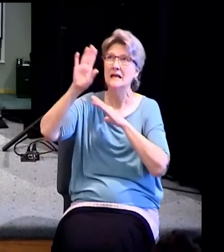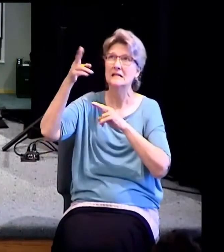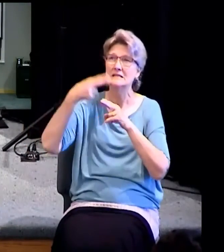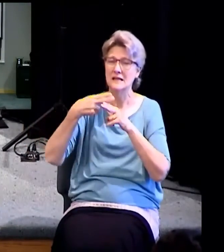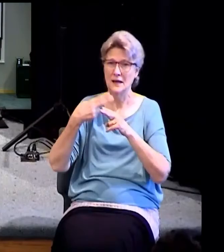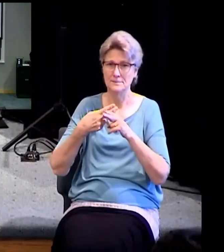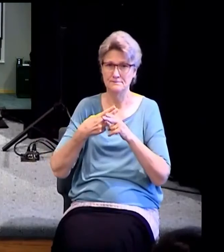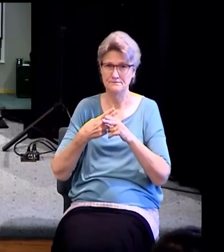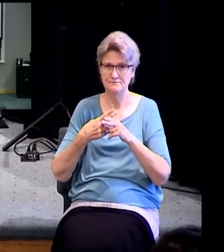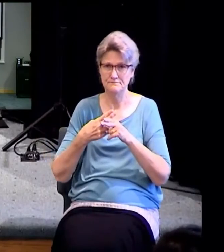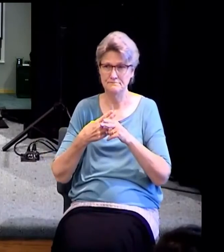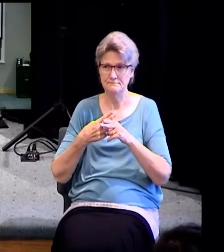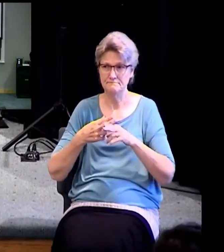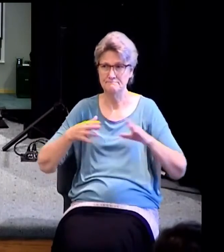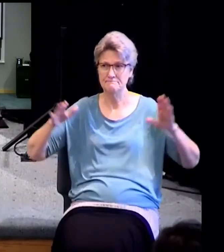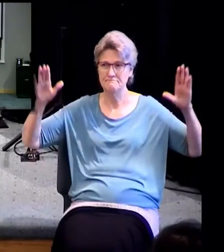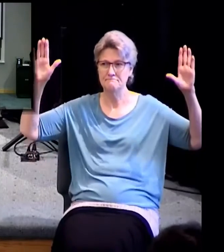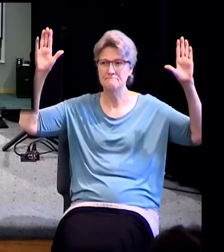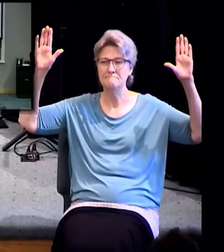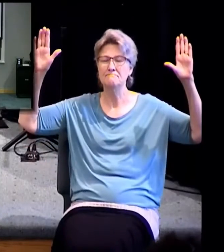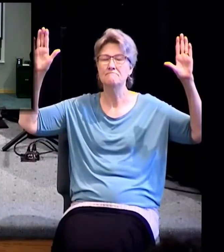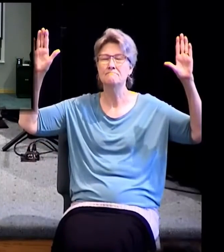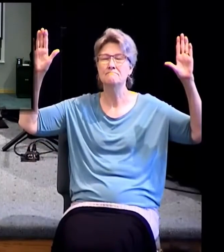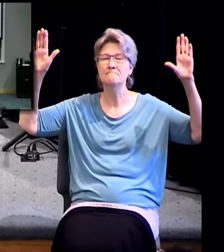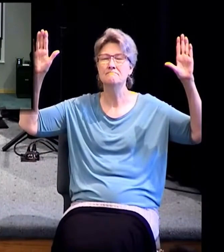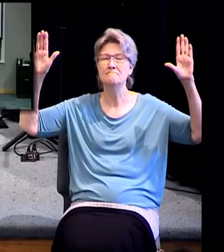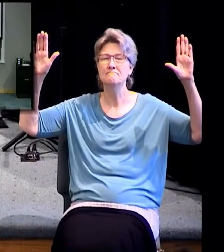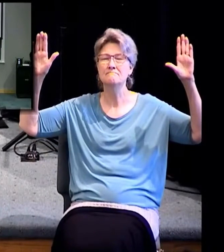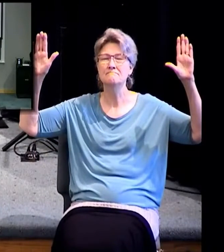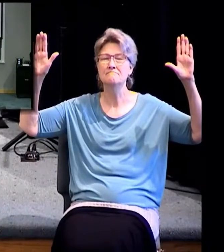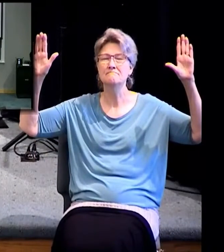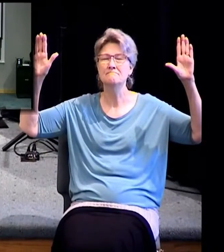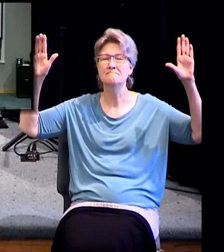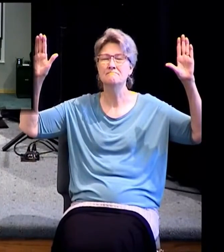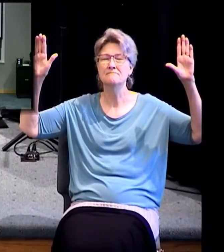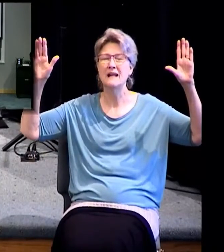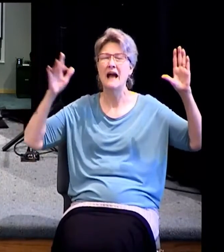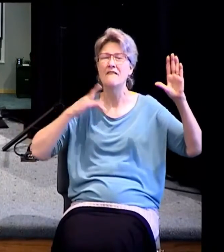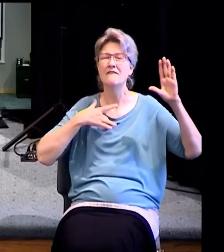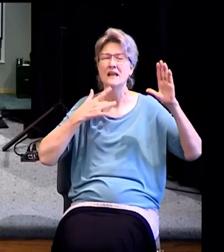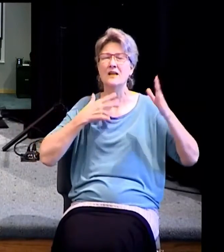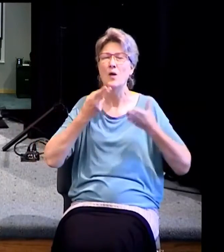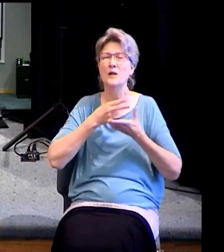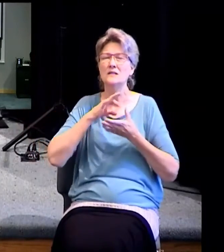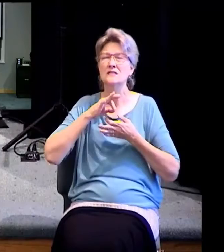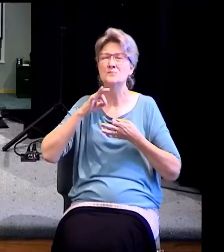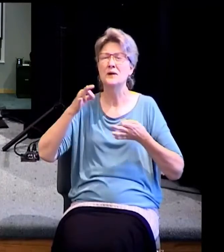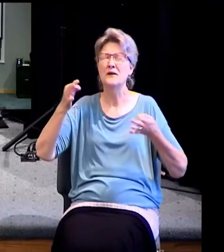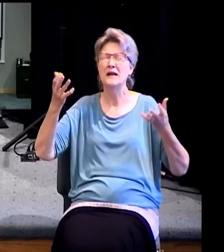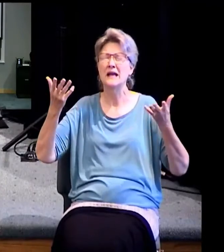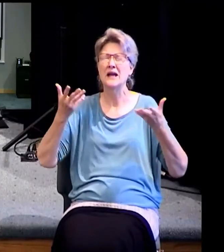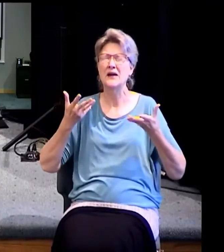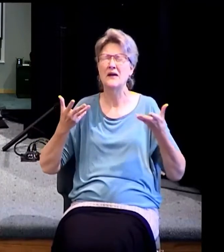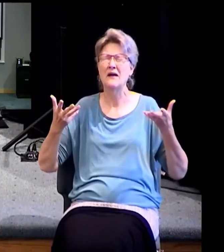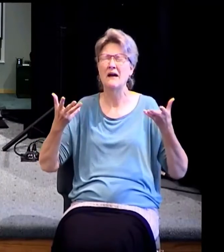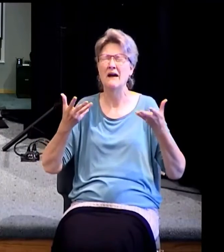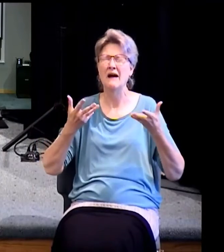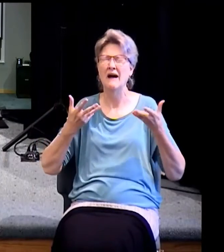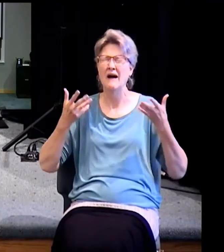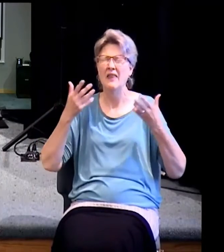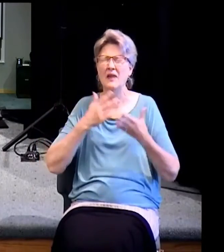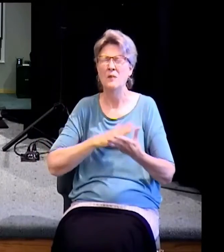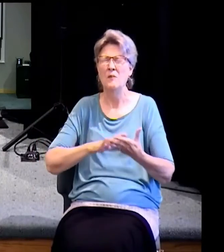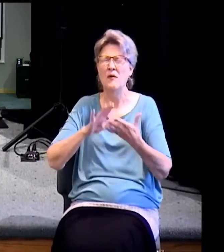God. I feel the Holy Ghost today. The presence of Jesus is so strong in this place because we